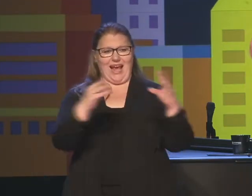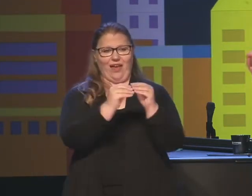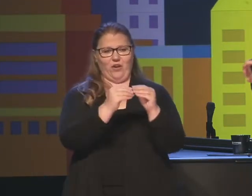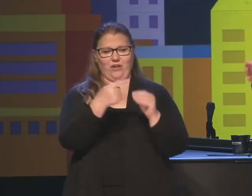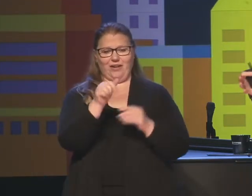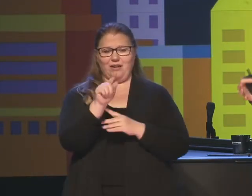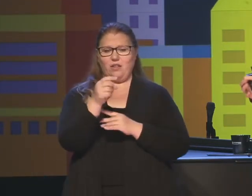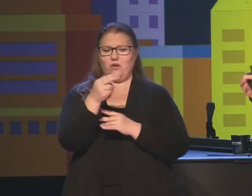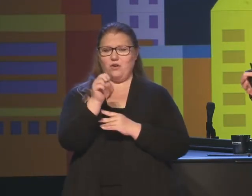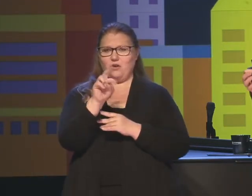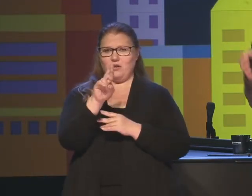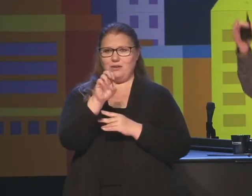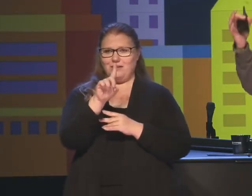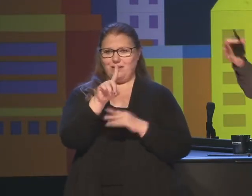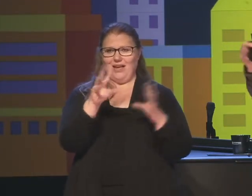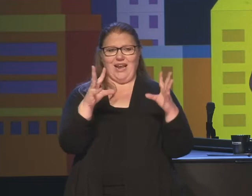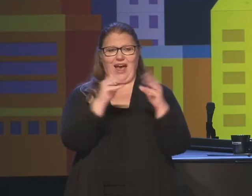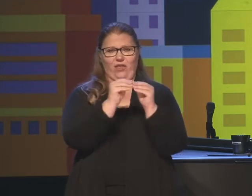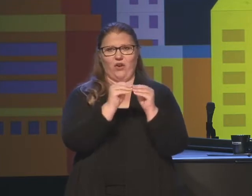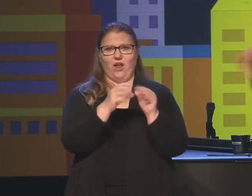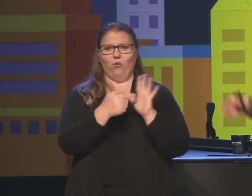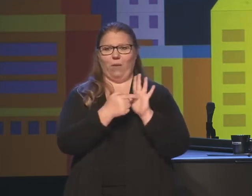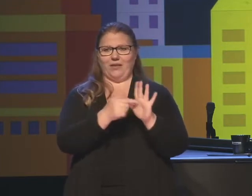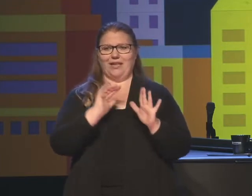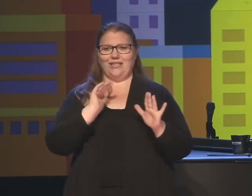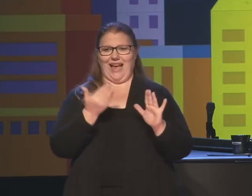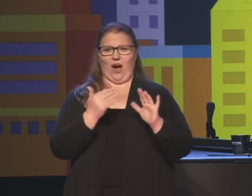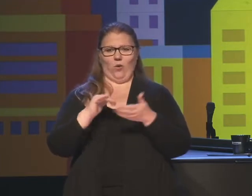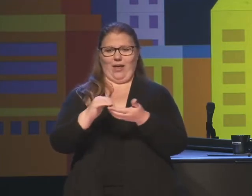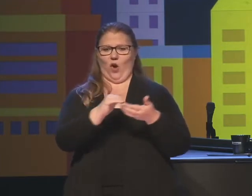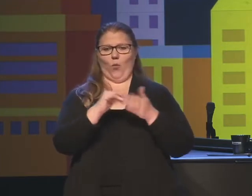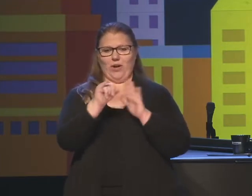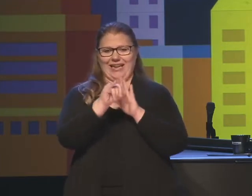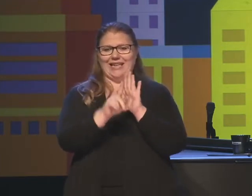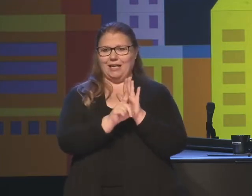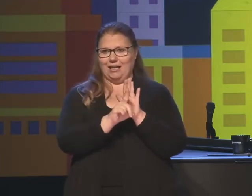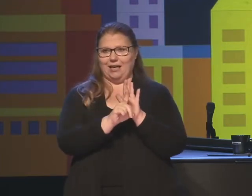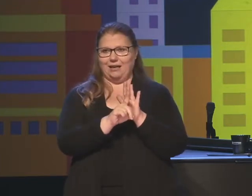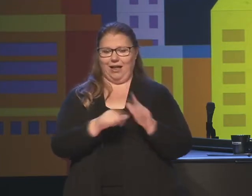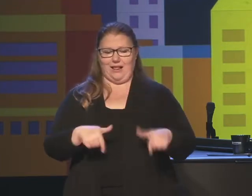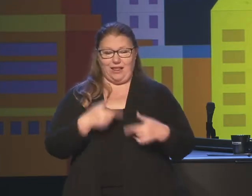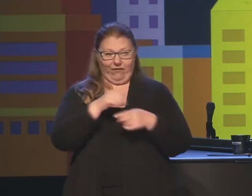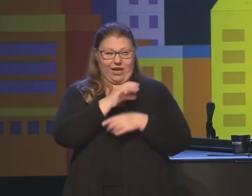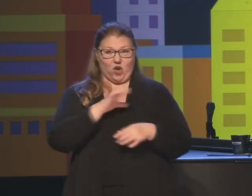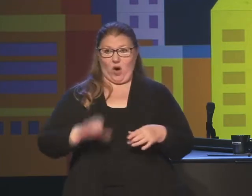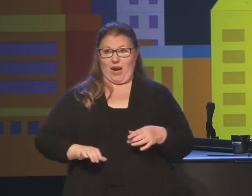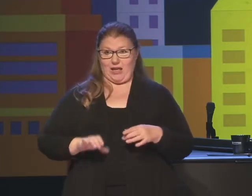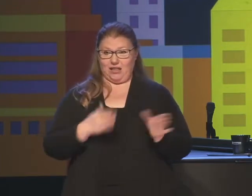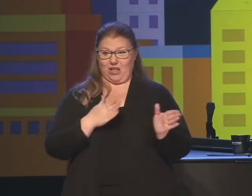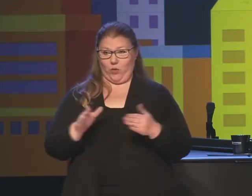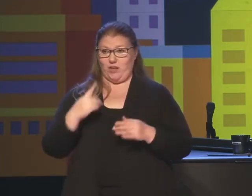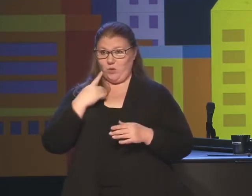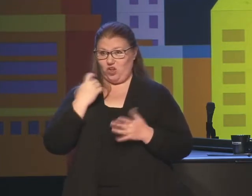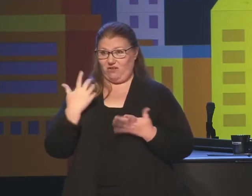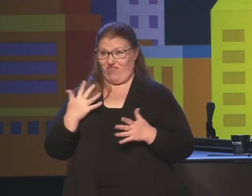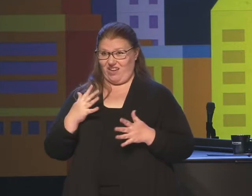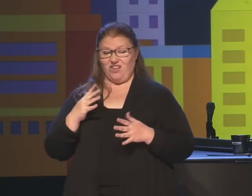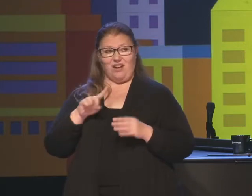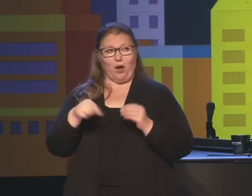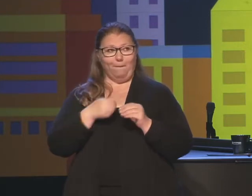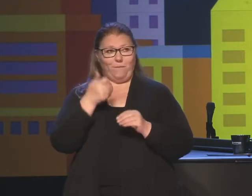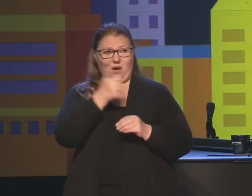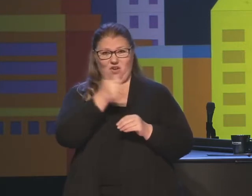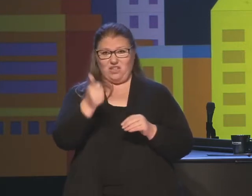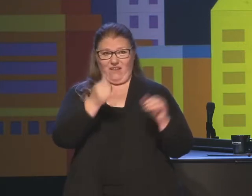our corporate identity, this cross, and that's really what this whole series is about. The Living in Christ series that we just did was about you as an individual,